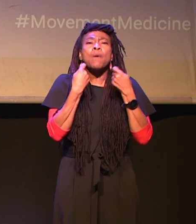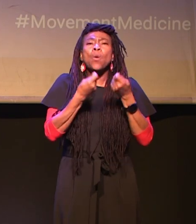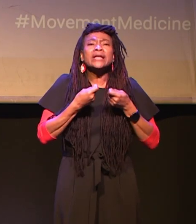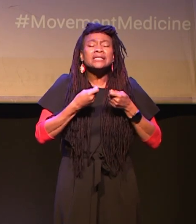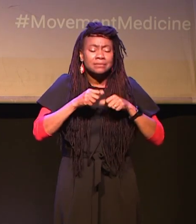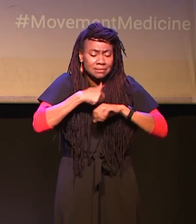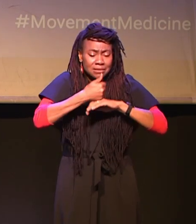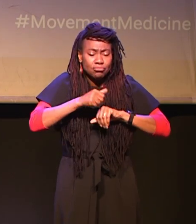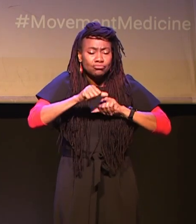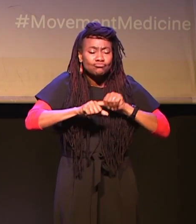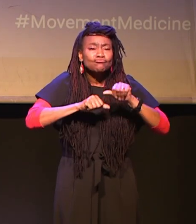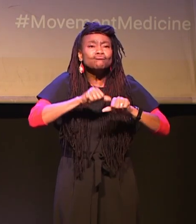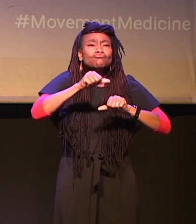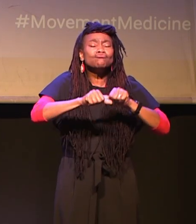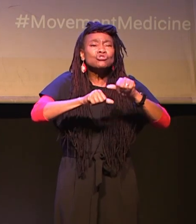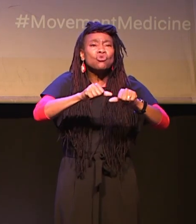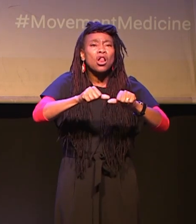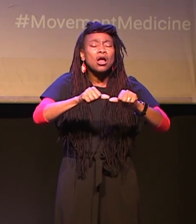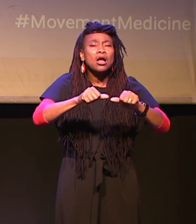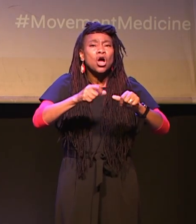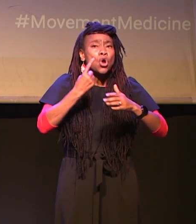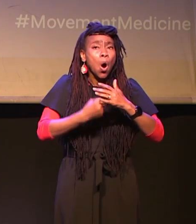And even in somatics, embodiment work, I'm like,